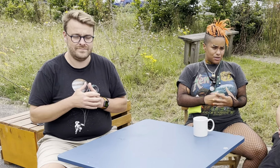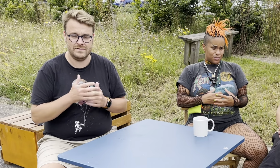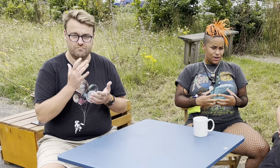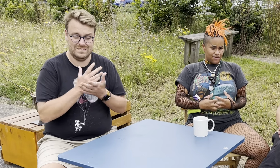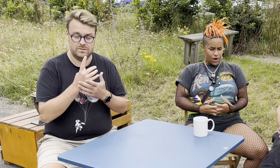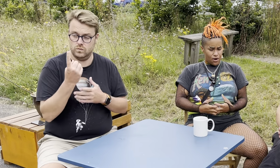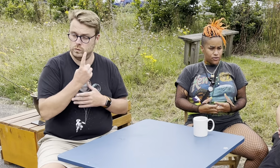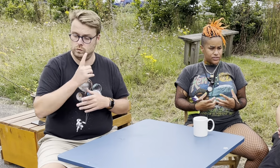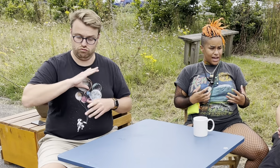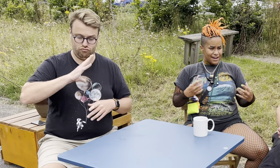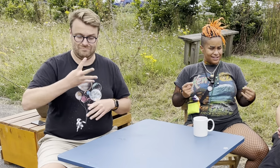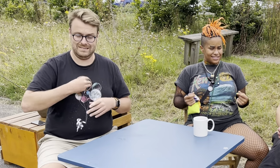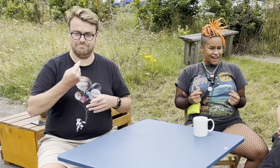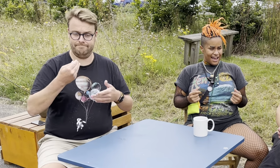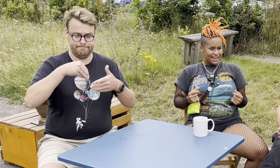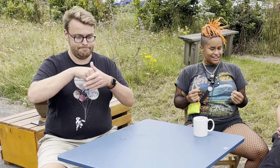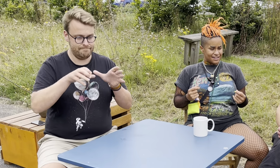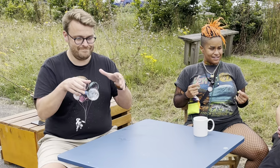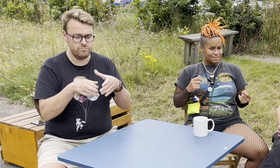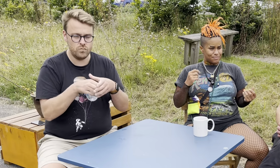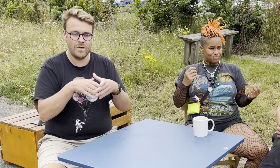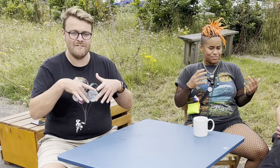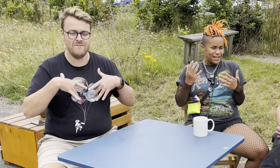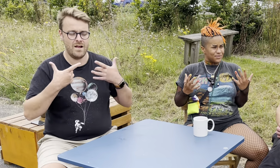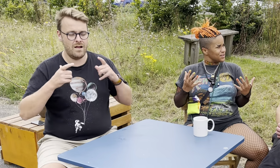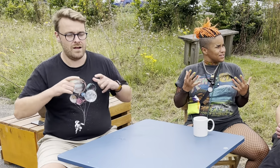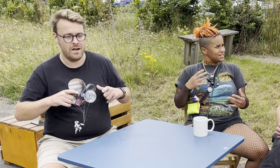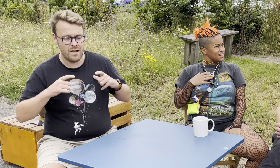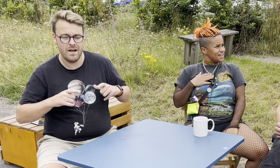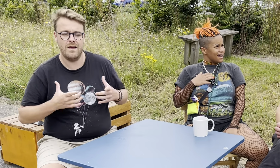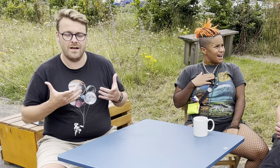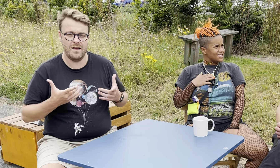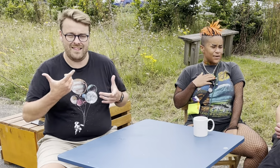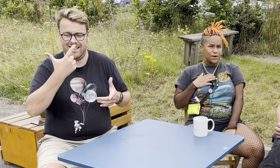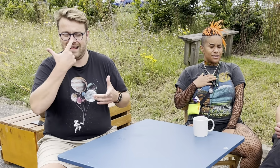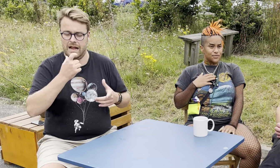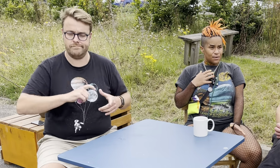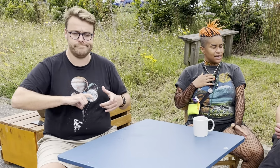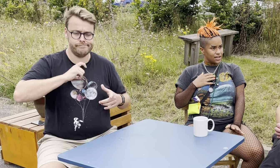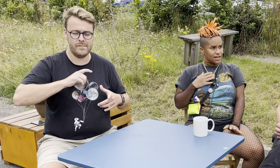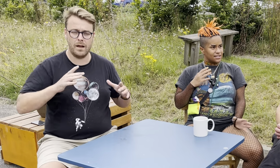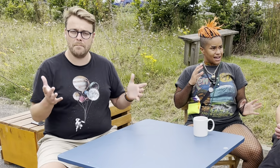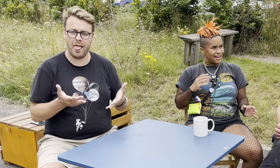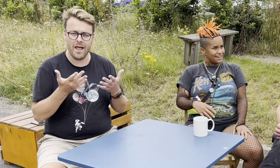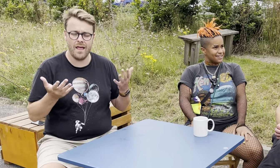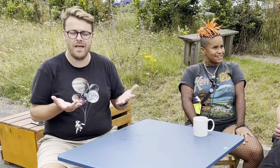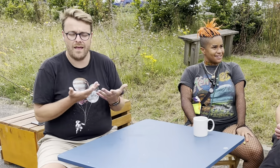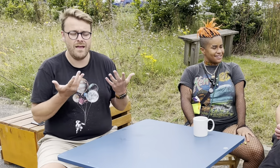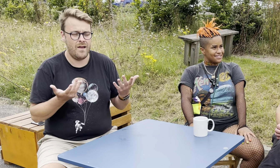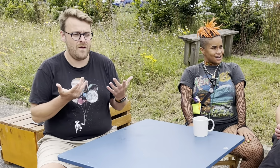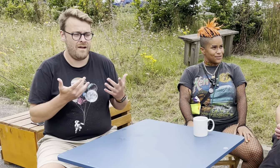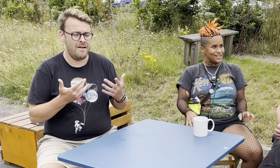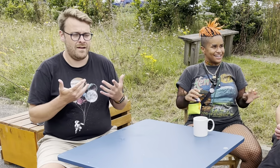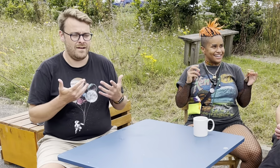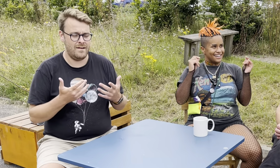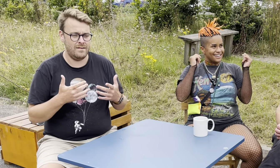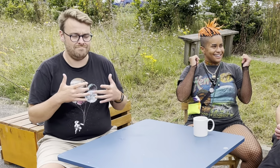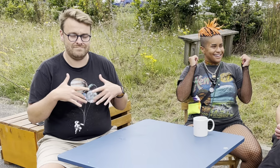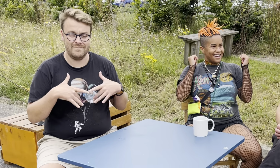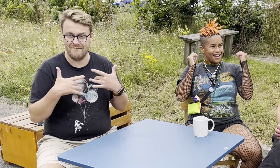people involved and like playful. It's felt really good. Like, definitely I've